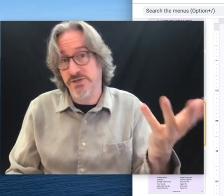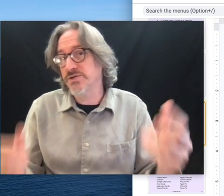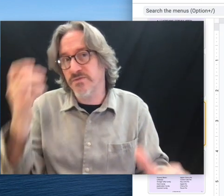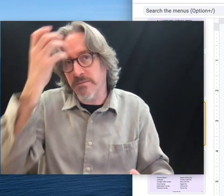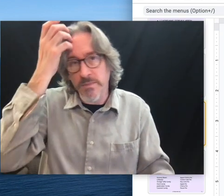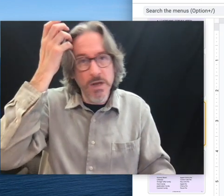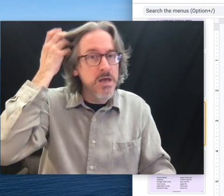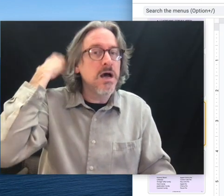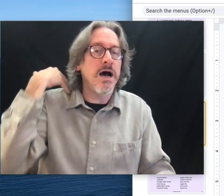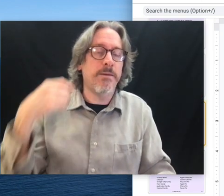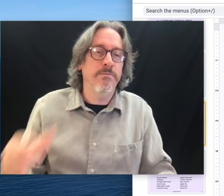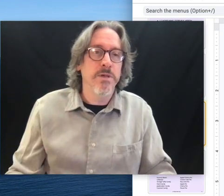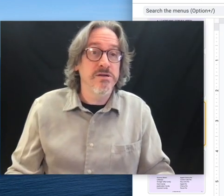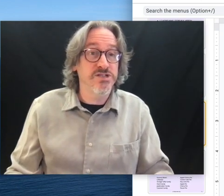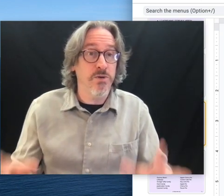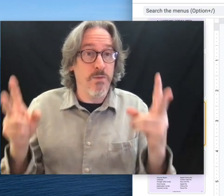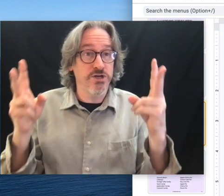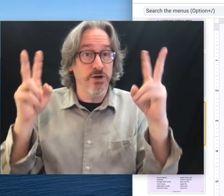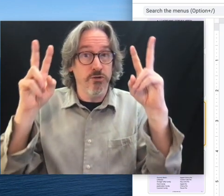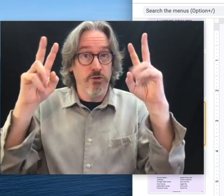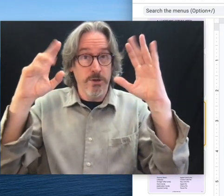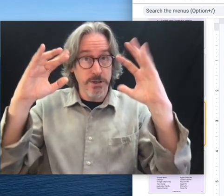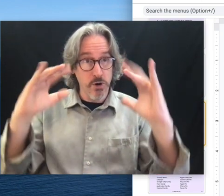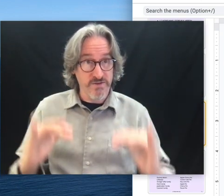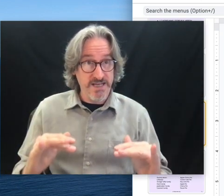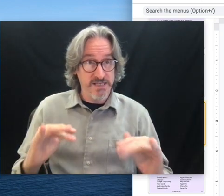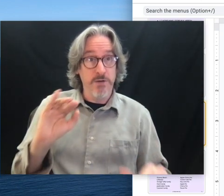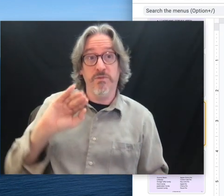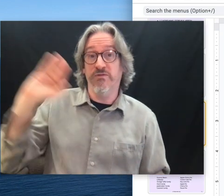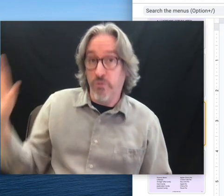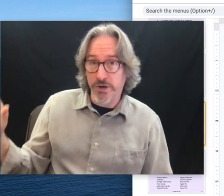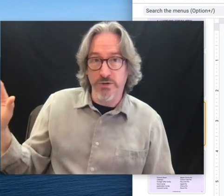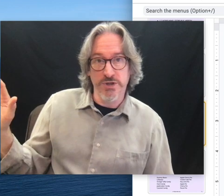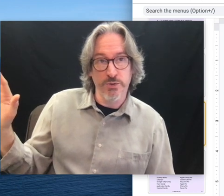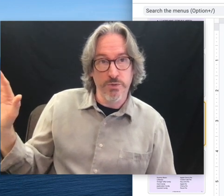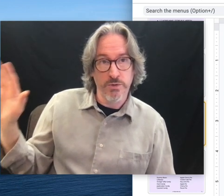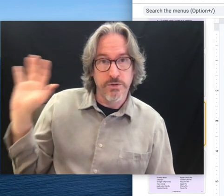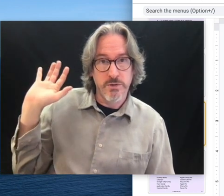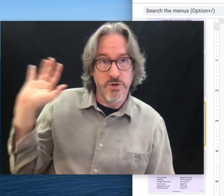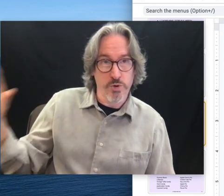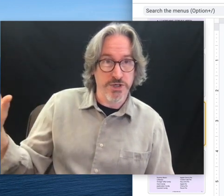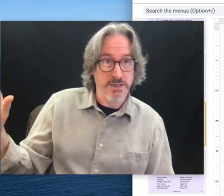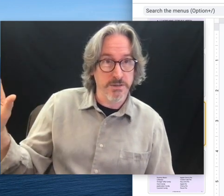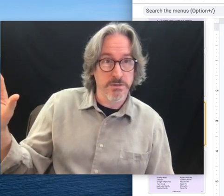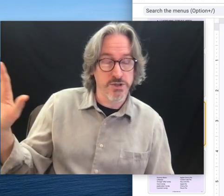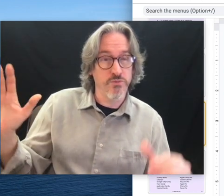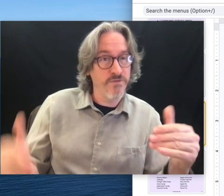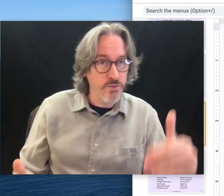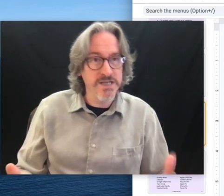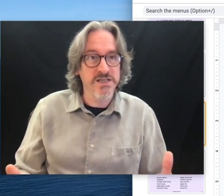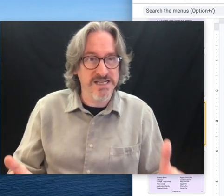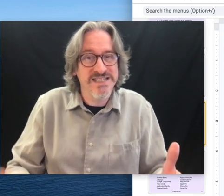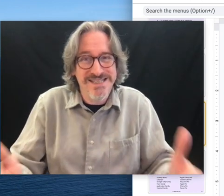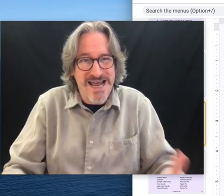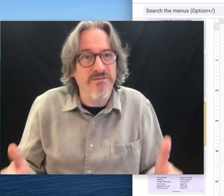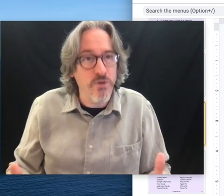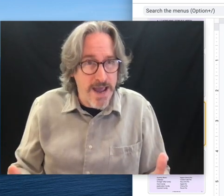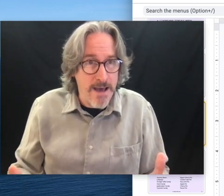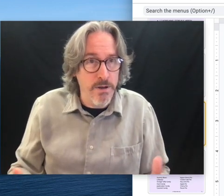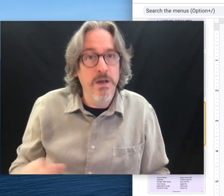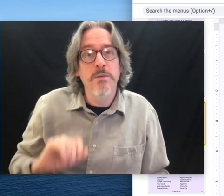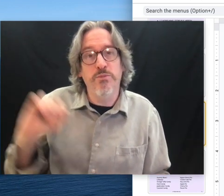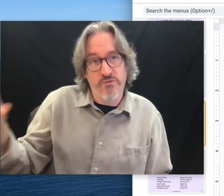the answers from. So I want you to look over these before you do the worksheet. So review this set